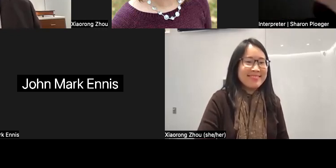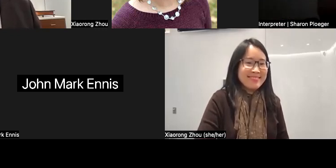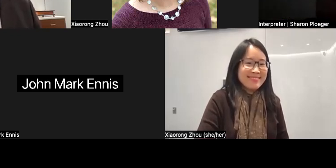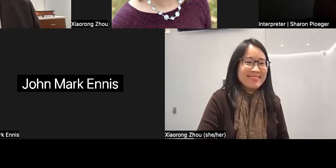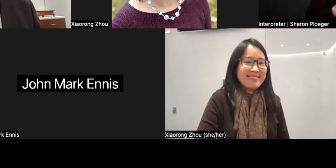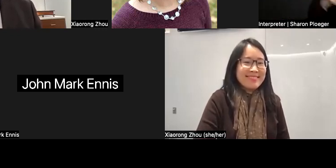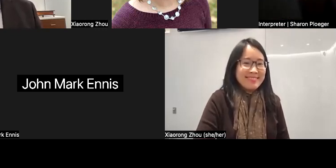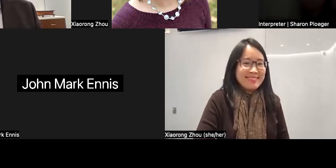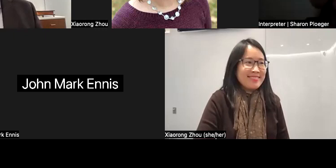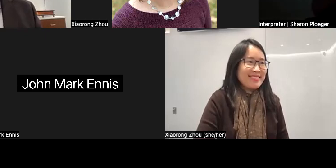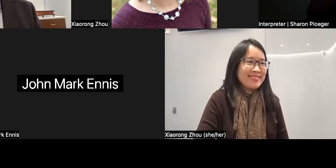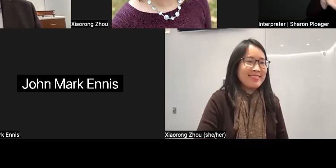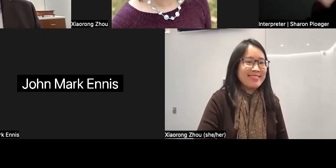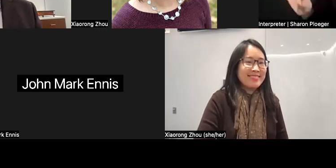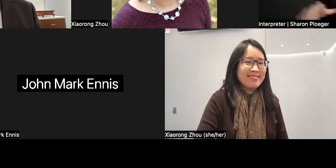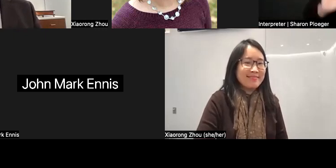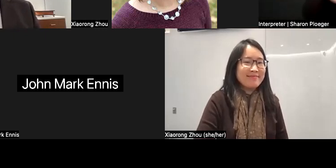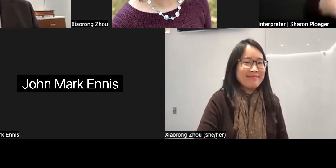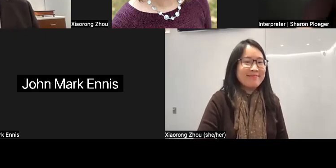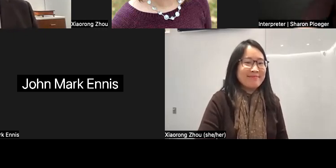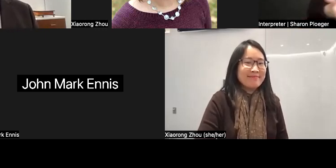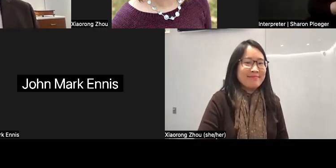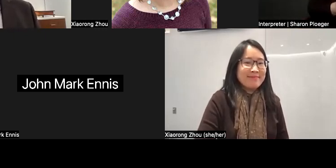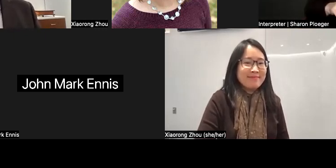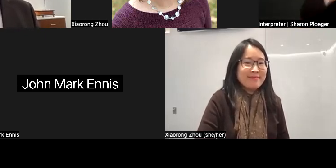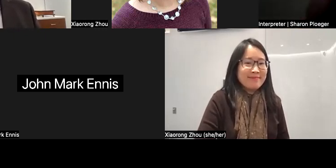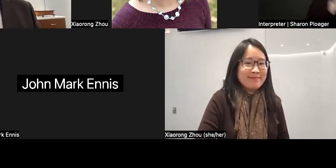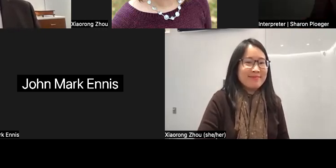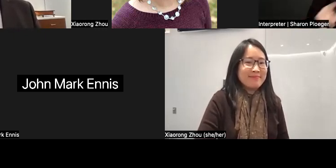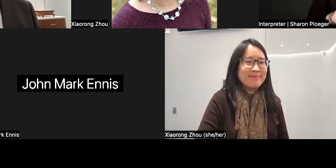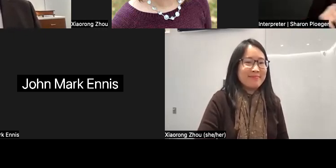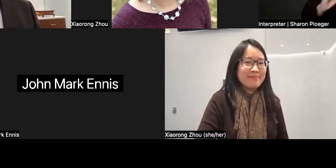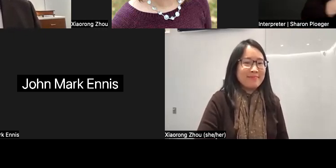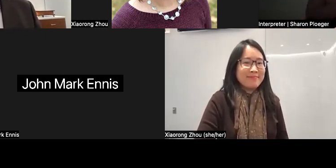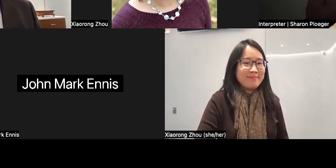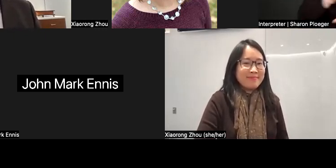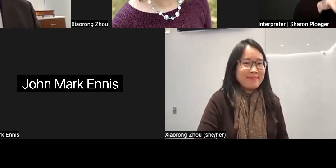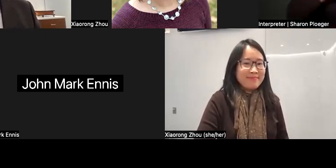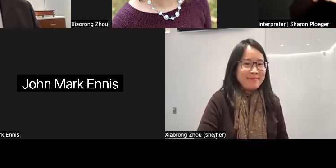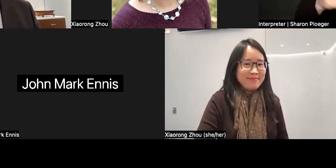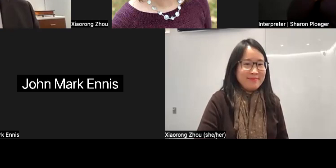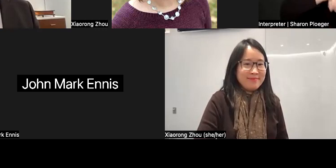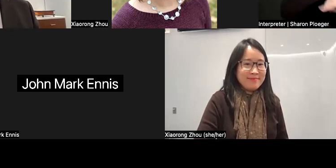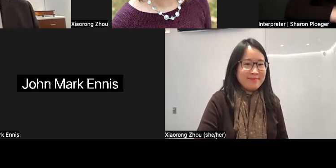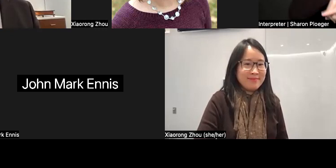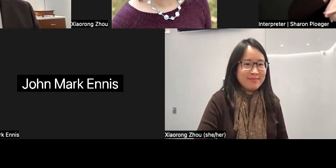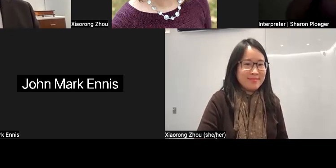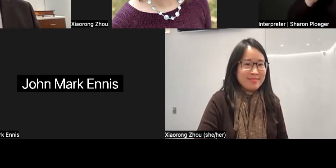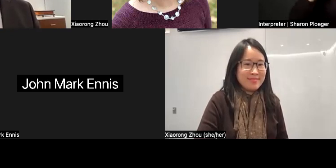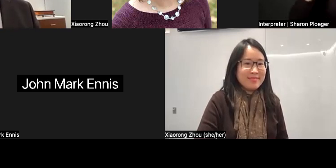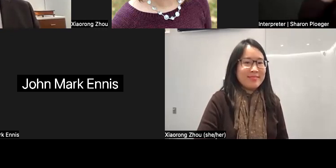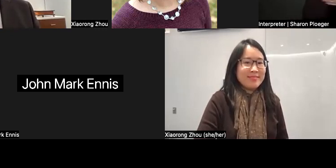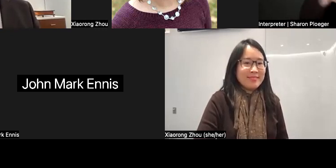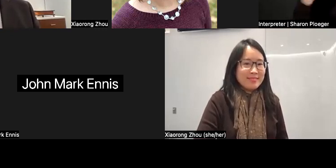languages. So welcome, Xiaorong, to the Tom and Ruth Harkin Center for International Education Week. We're